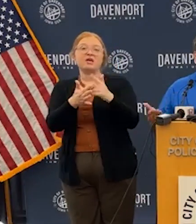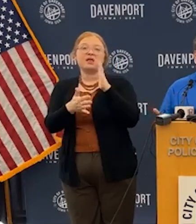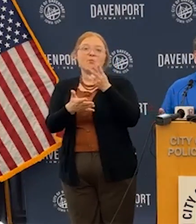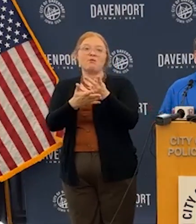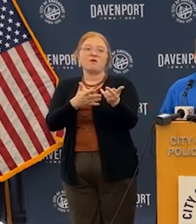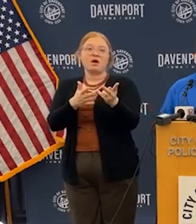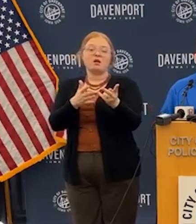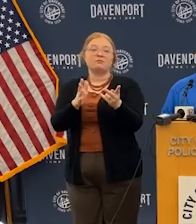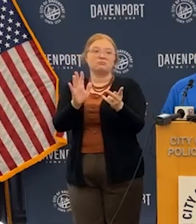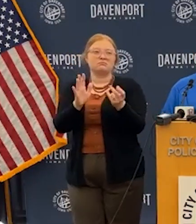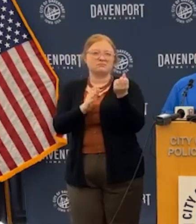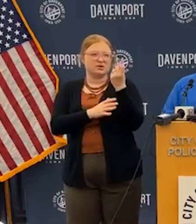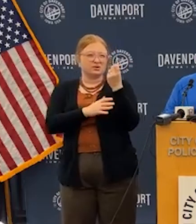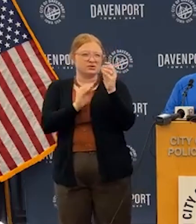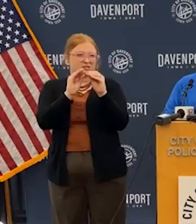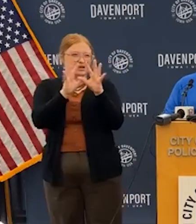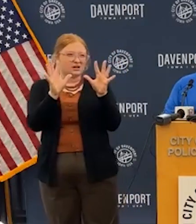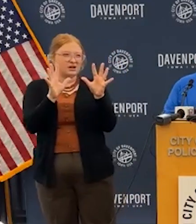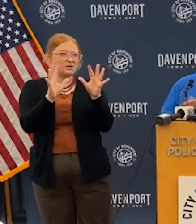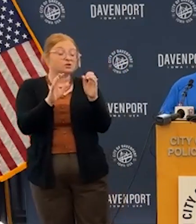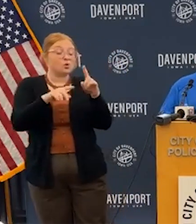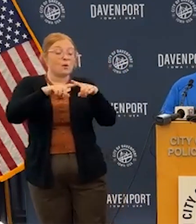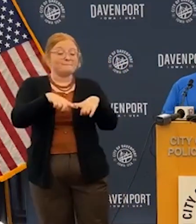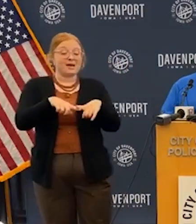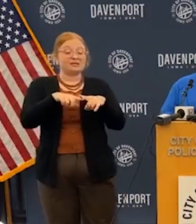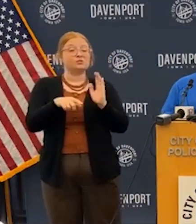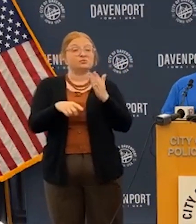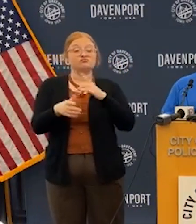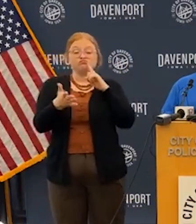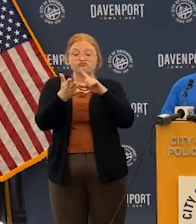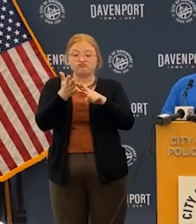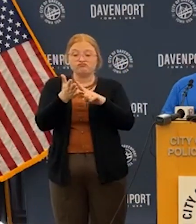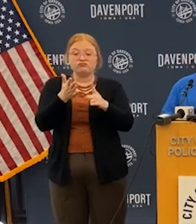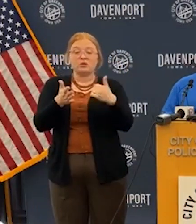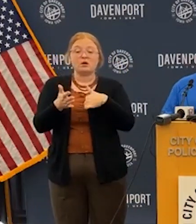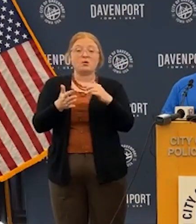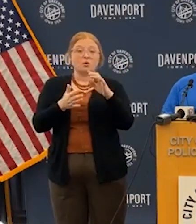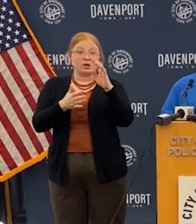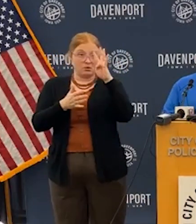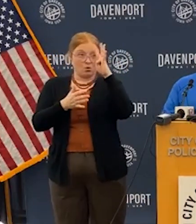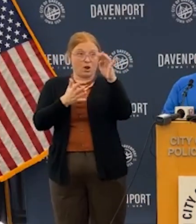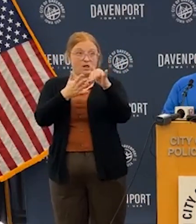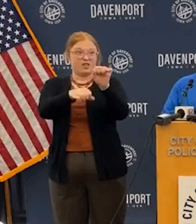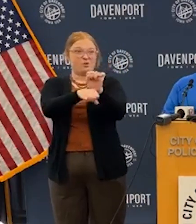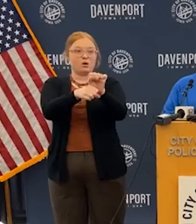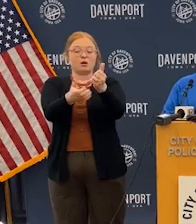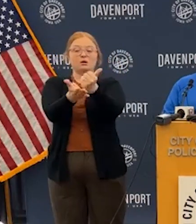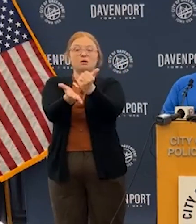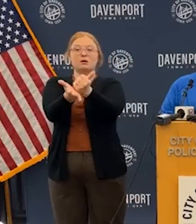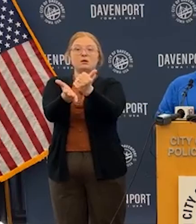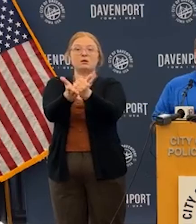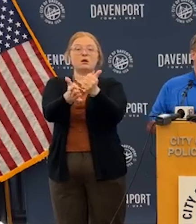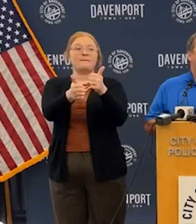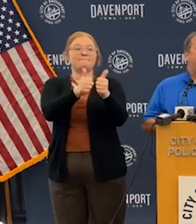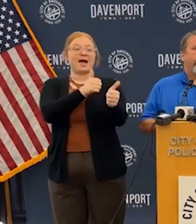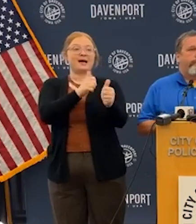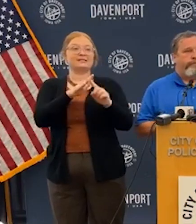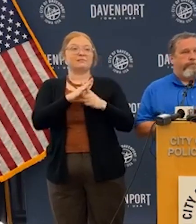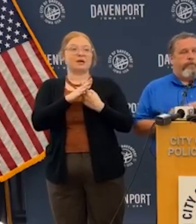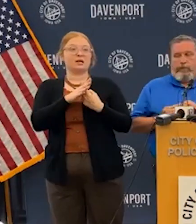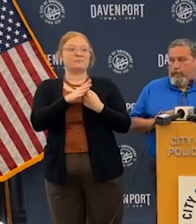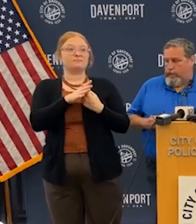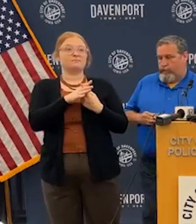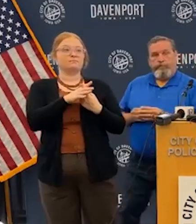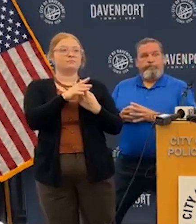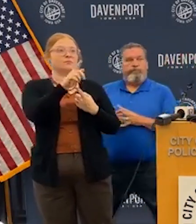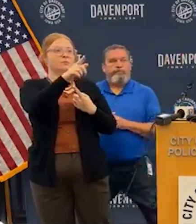it. So based on what we looked into when it was created, it was marked pass at the start. Based on that work